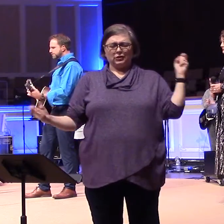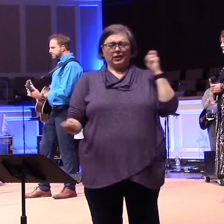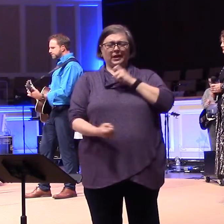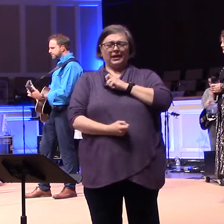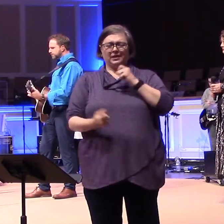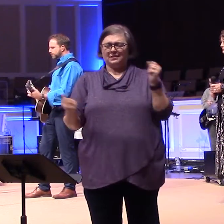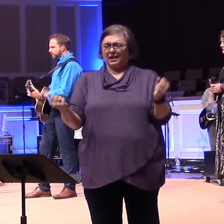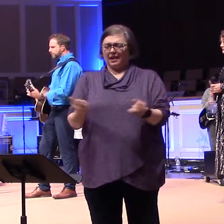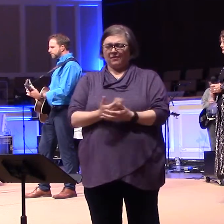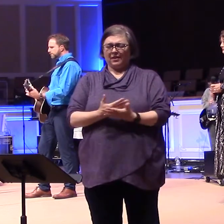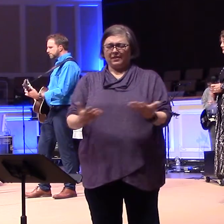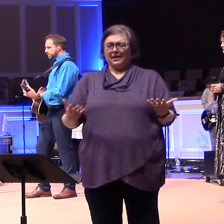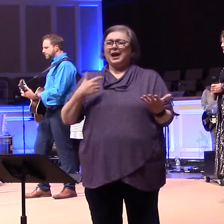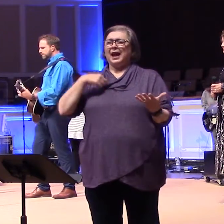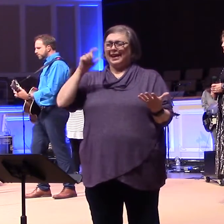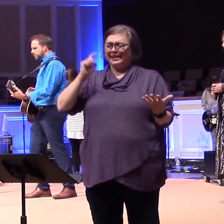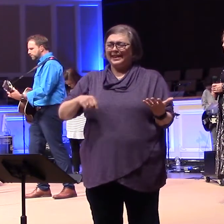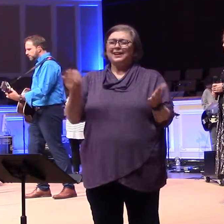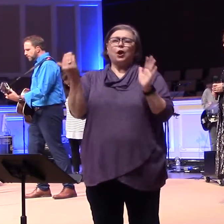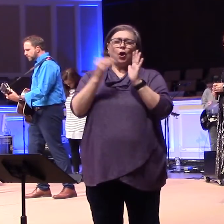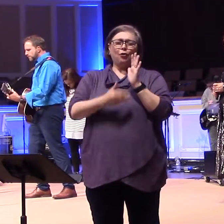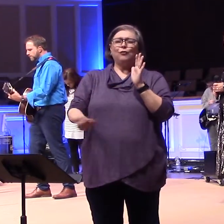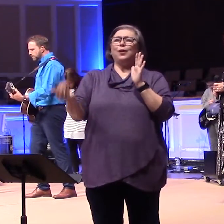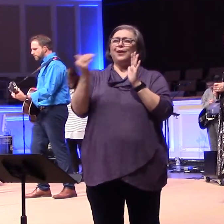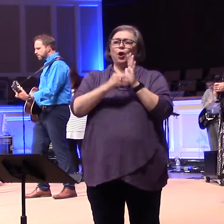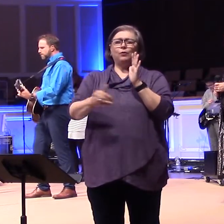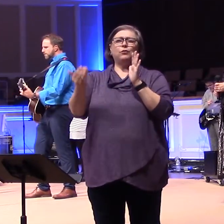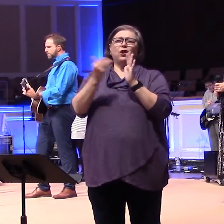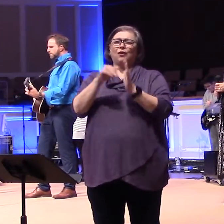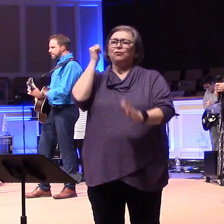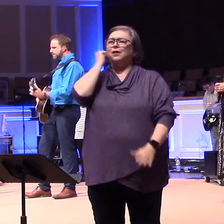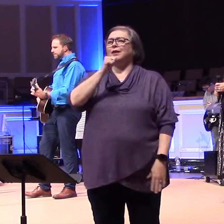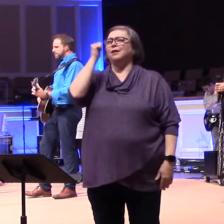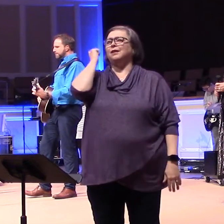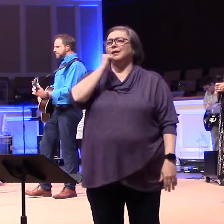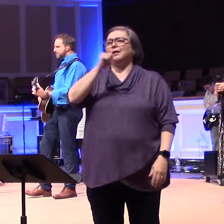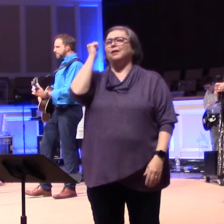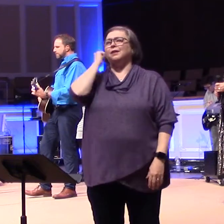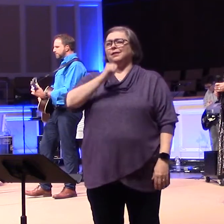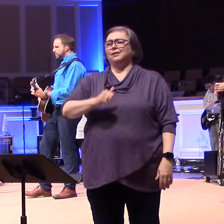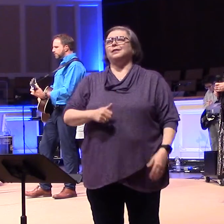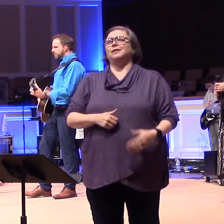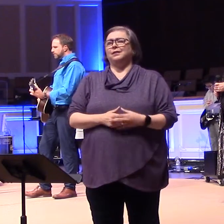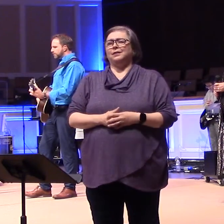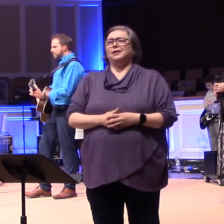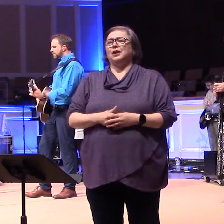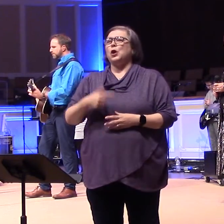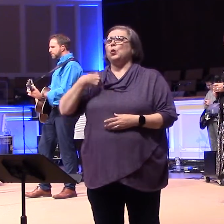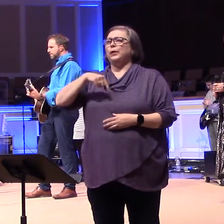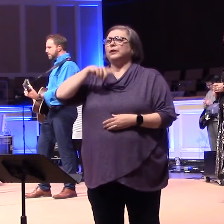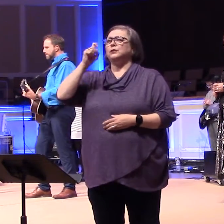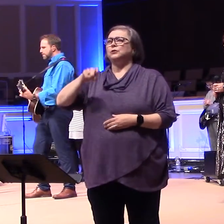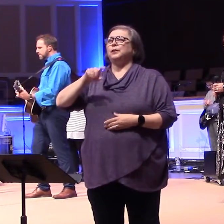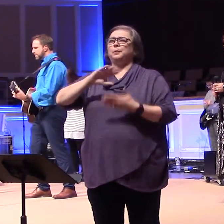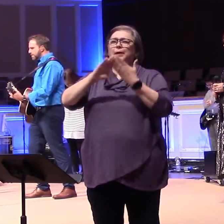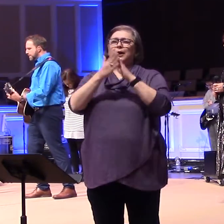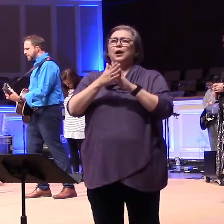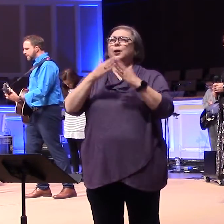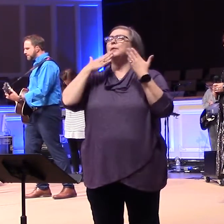need that change in my life over and over and over again. We are to be grateful people.